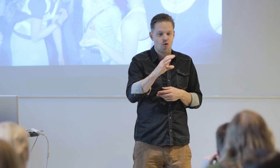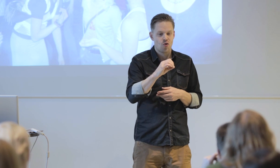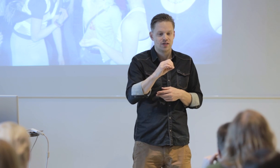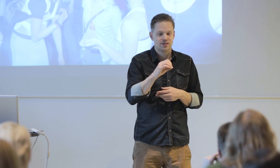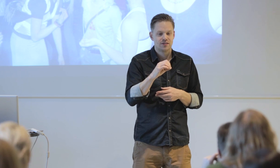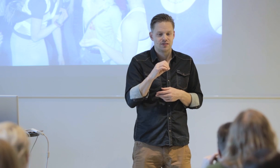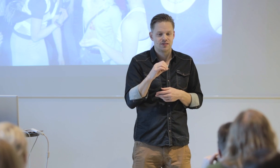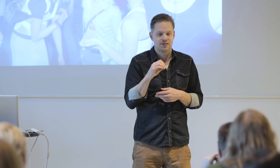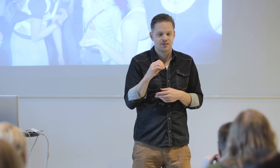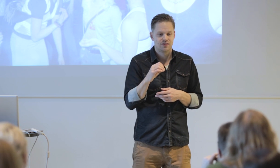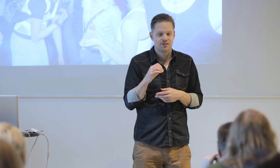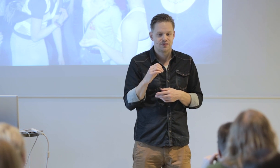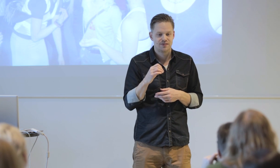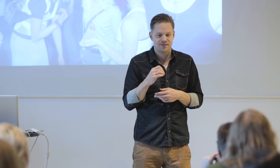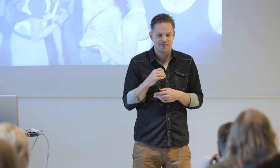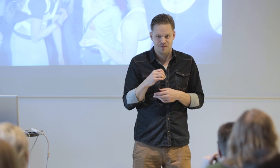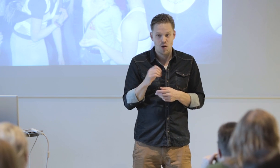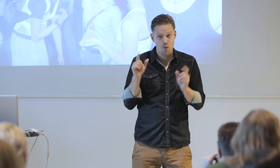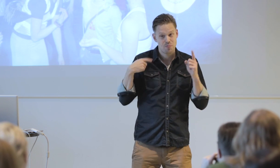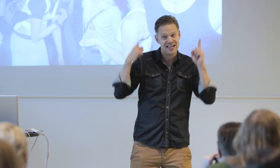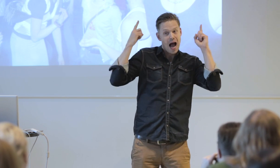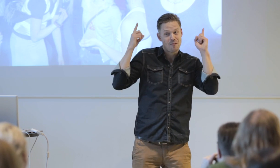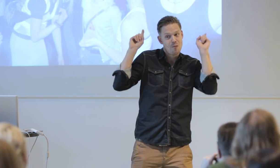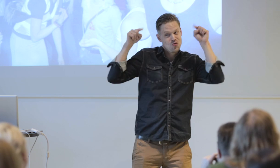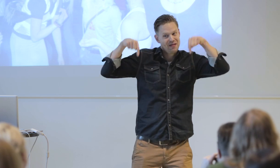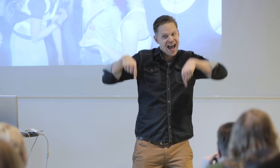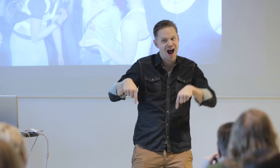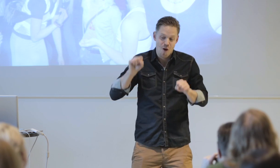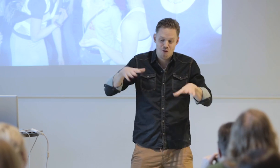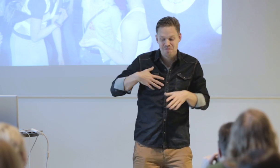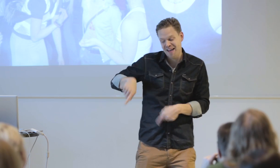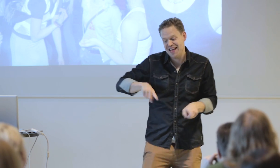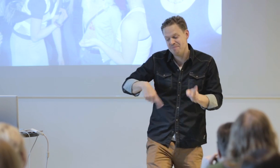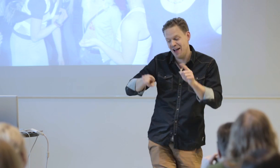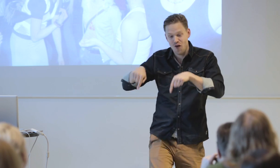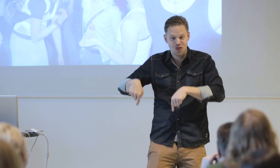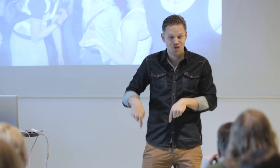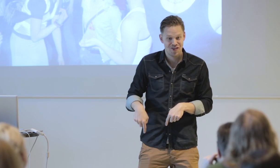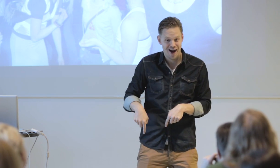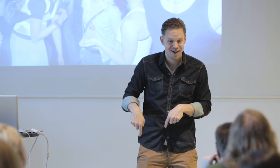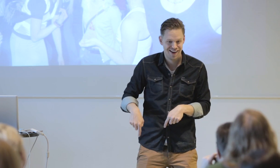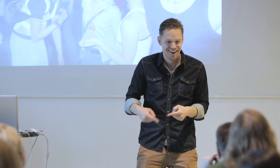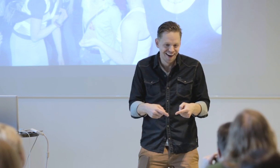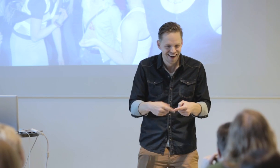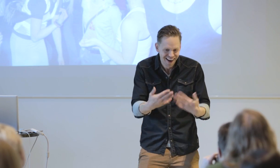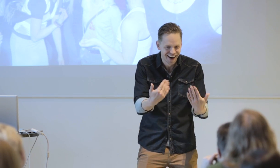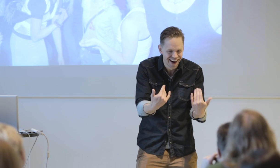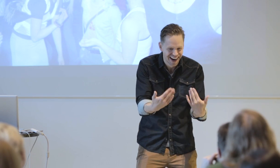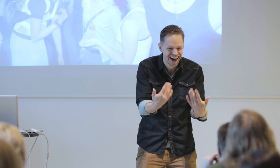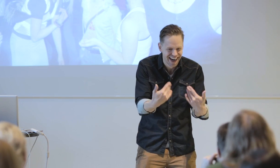in the dancing floor signing Coco Jumbo. Put me up, put me down, put my feet back on the round. Yeah, you know,